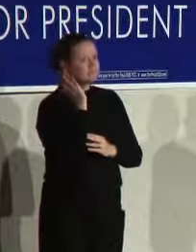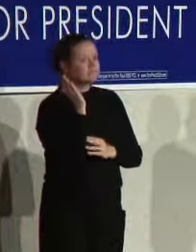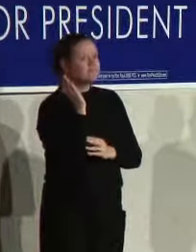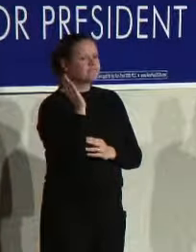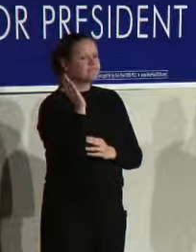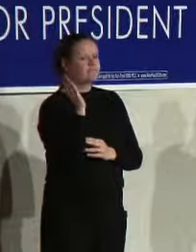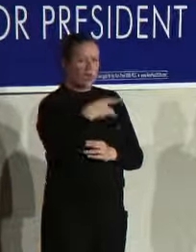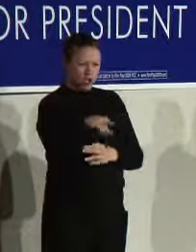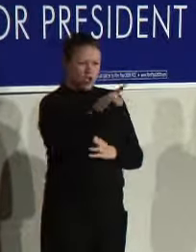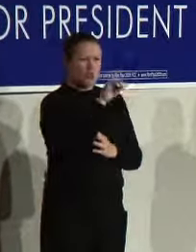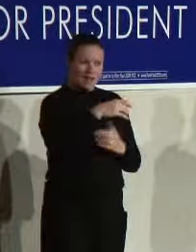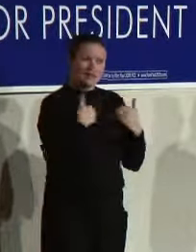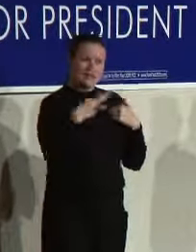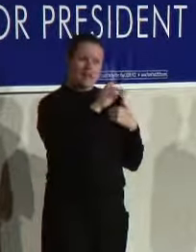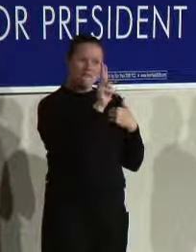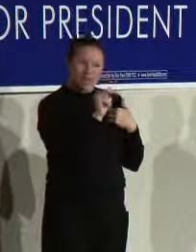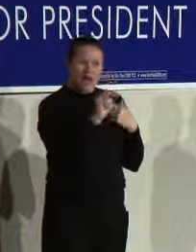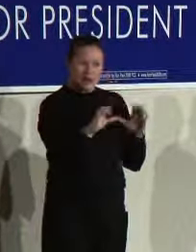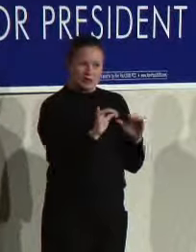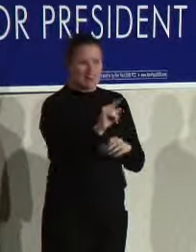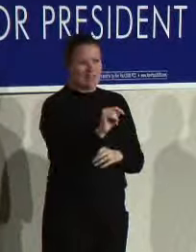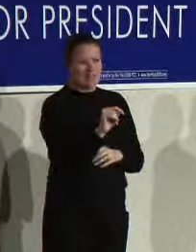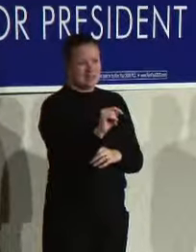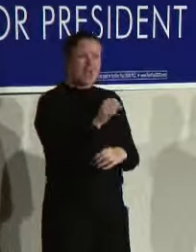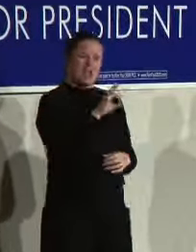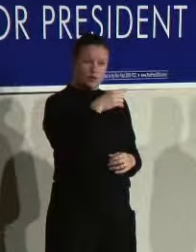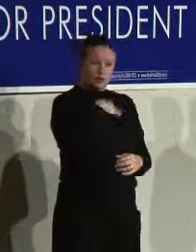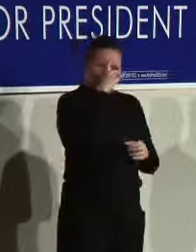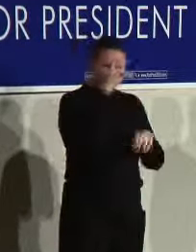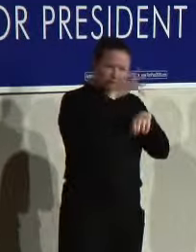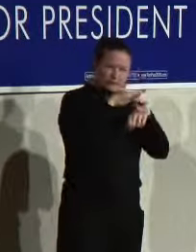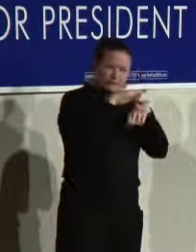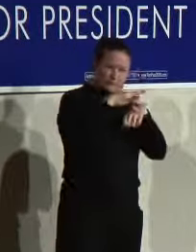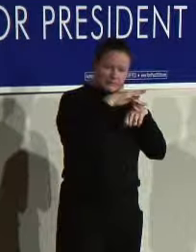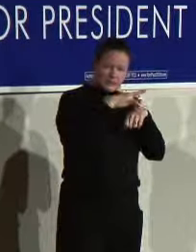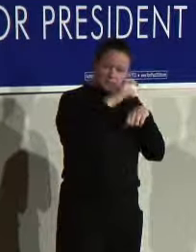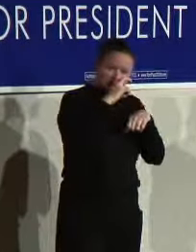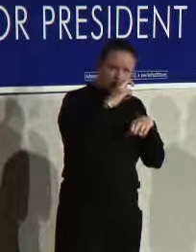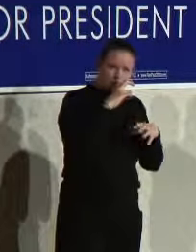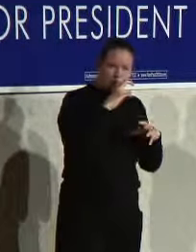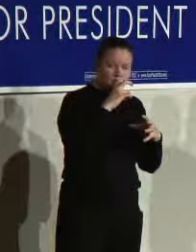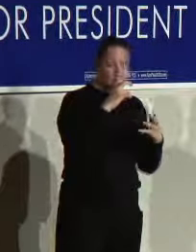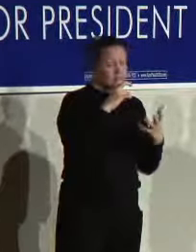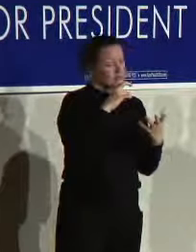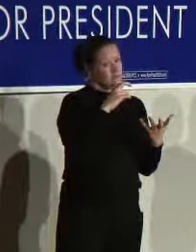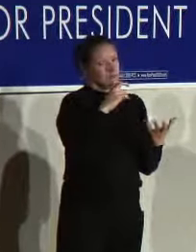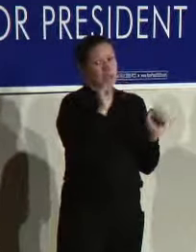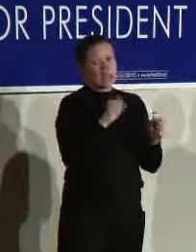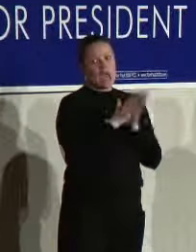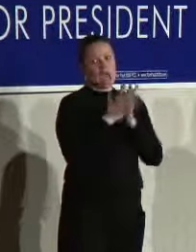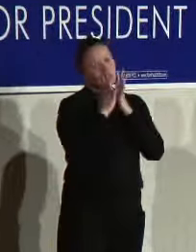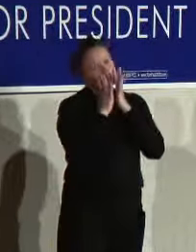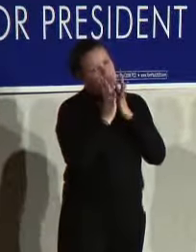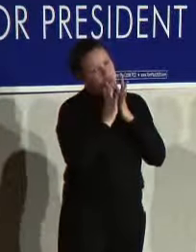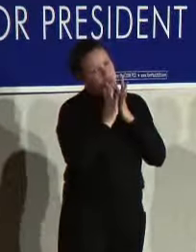that you ought to have a lot of fun doing it. Because if you think too seriously about it, it can be